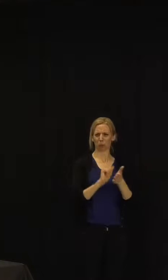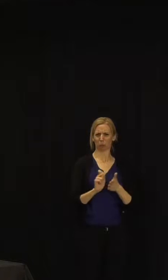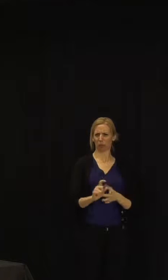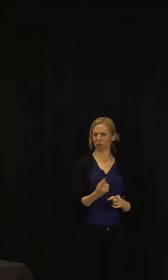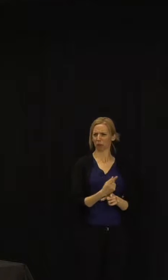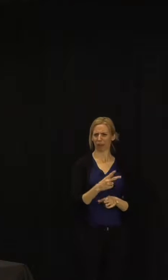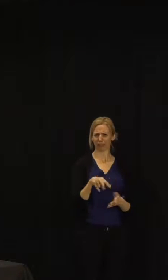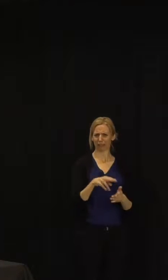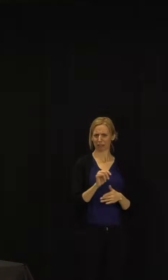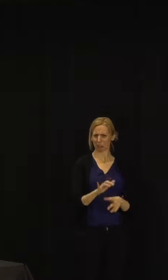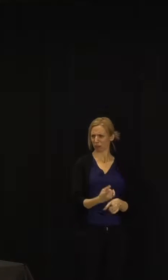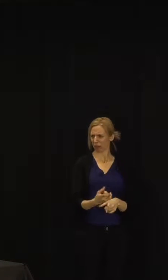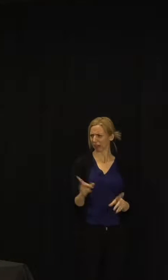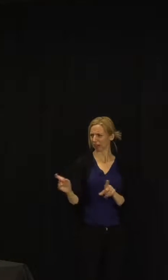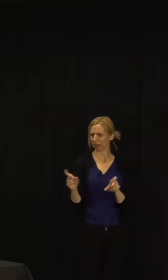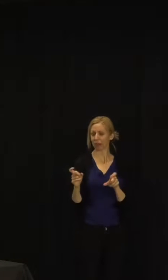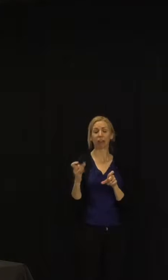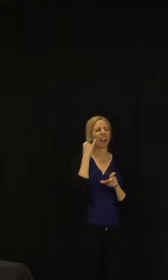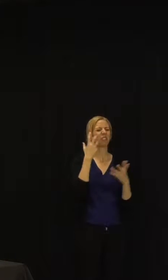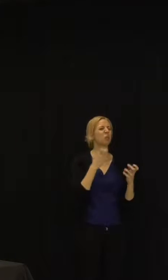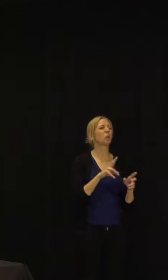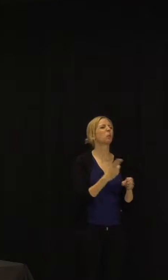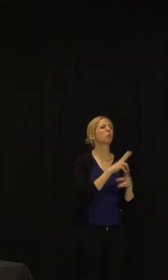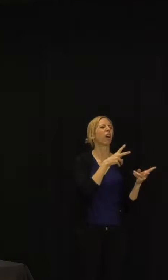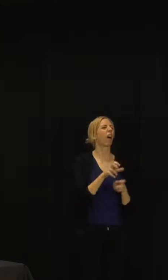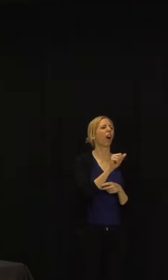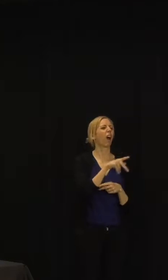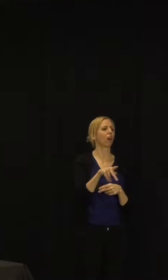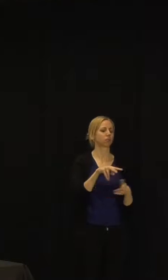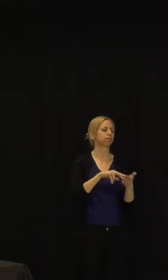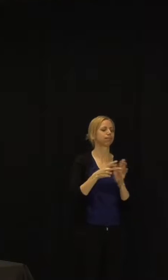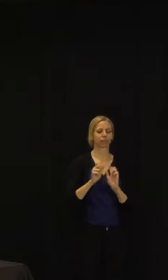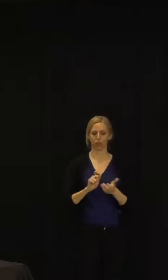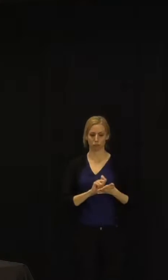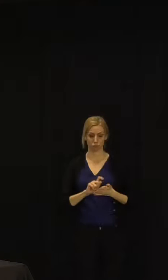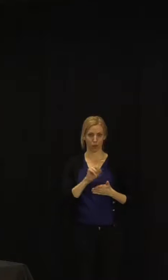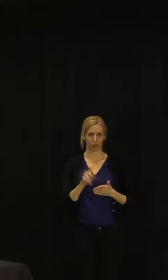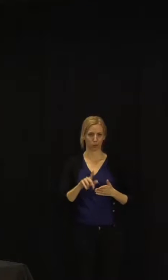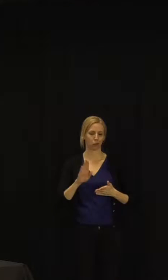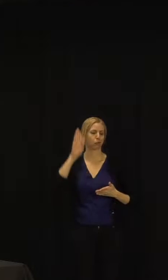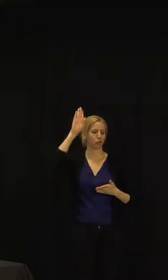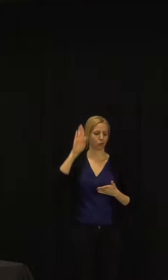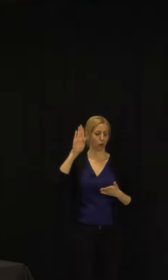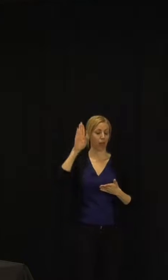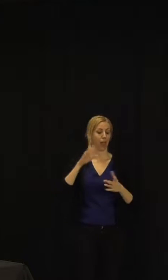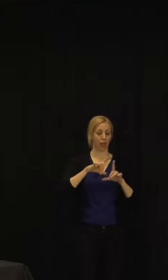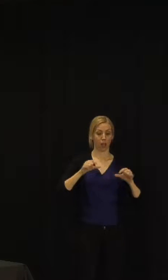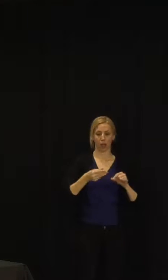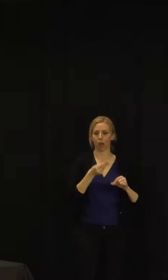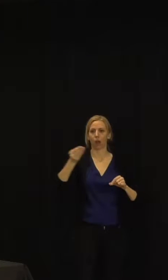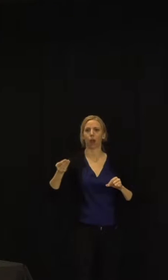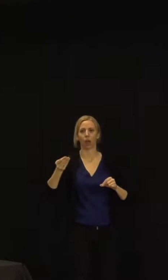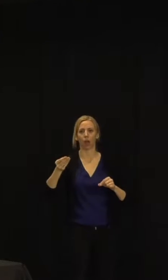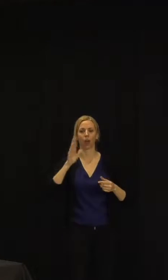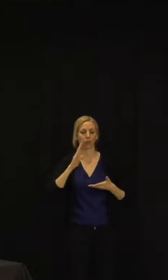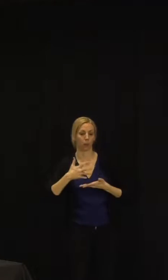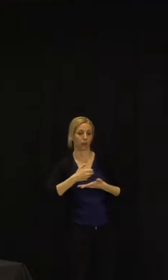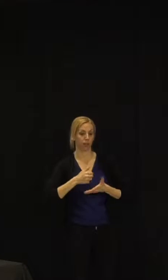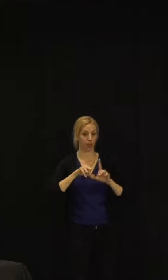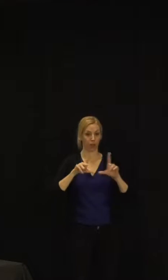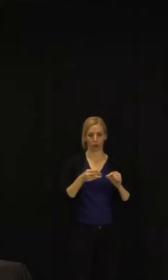correct? For those of you who don't want to use the app, you can use an index card and raise your hand and they'll pass them out and then they'll collect them and get them